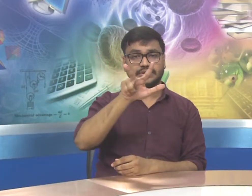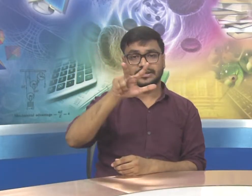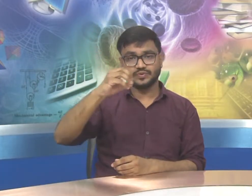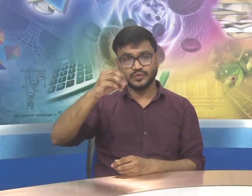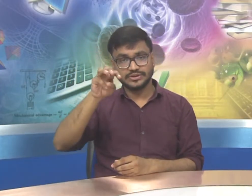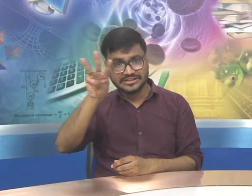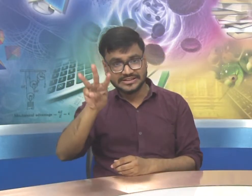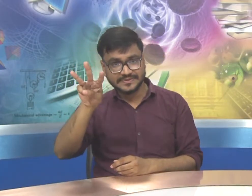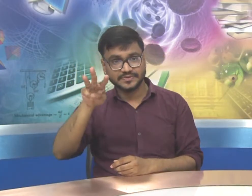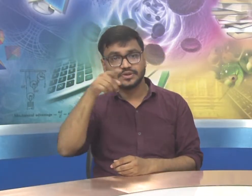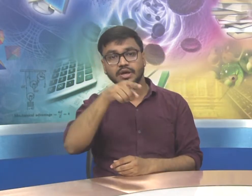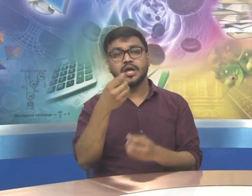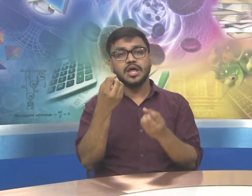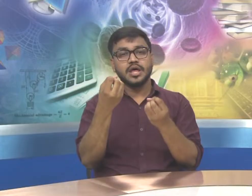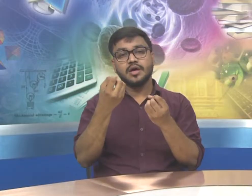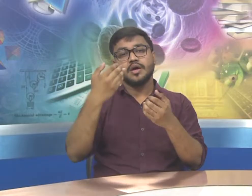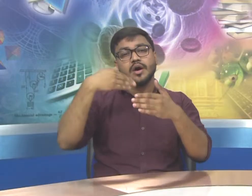Dalton's main idea,